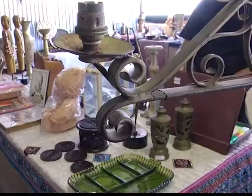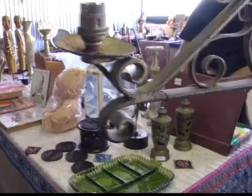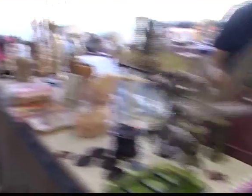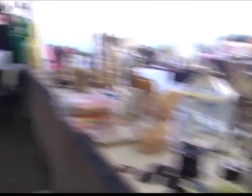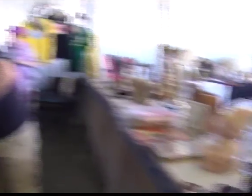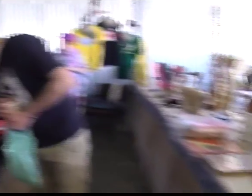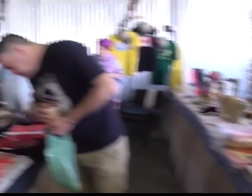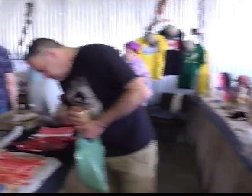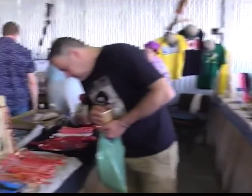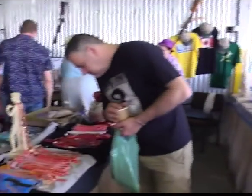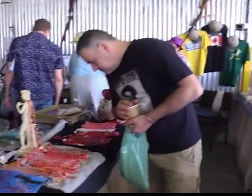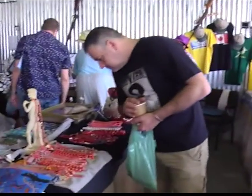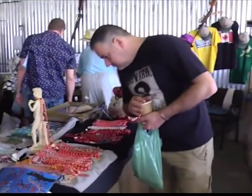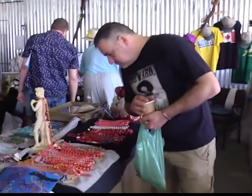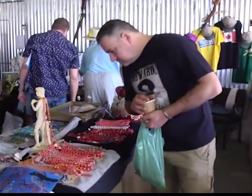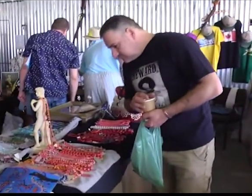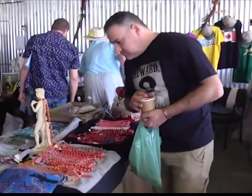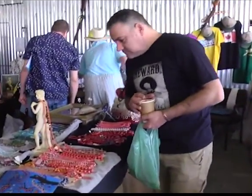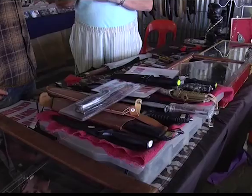again.